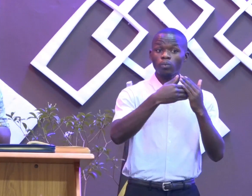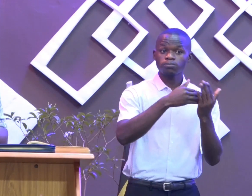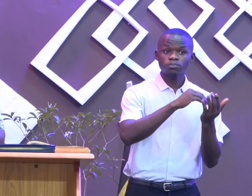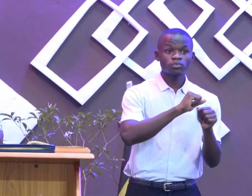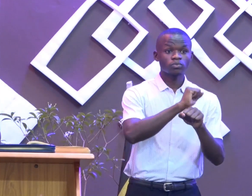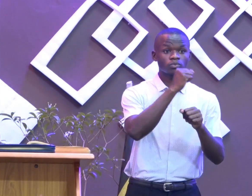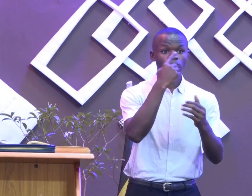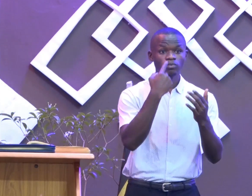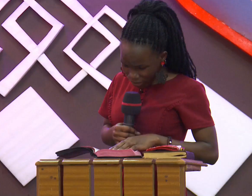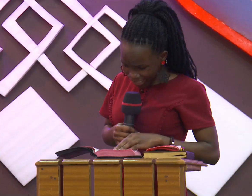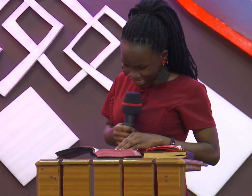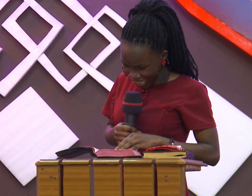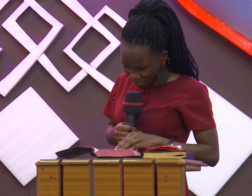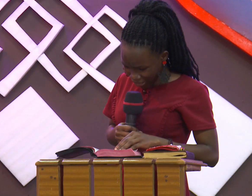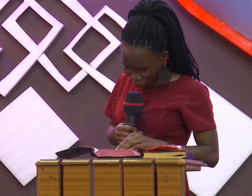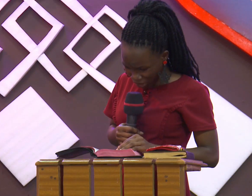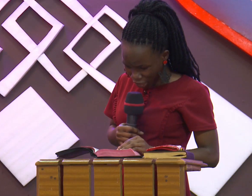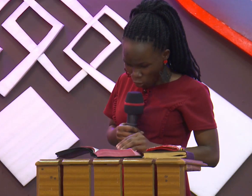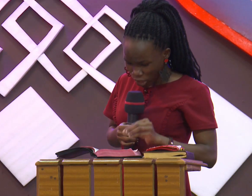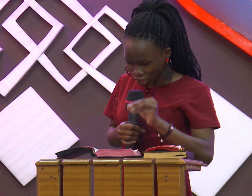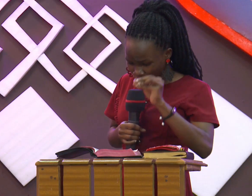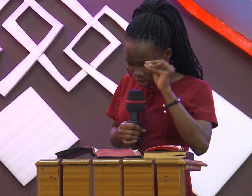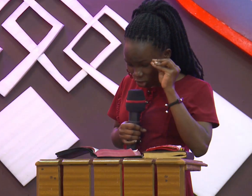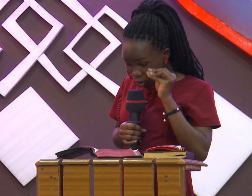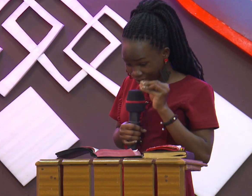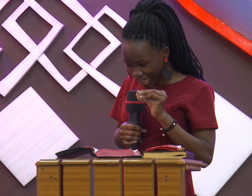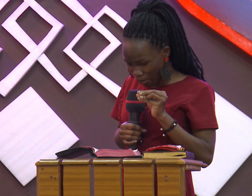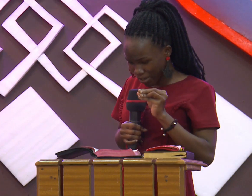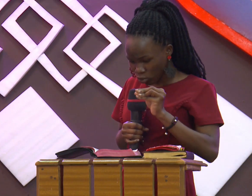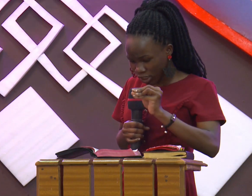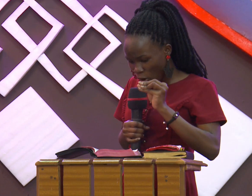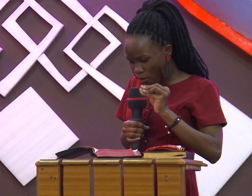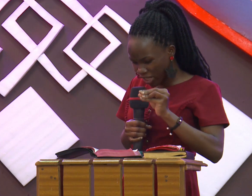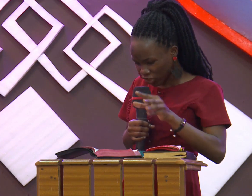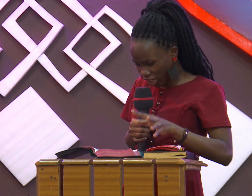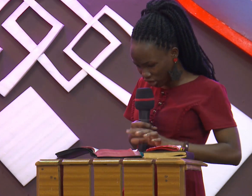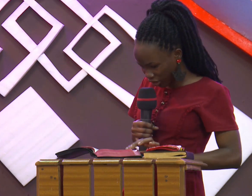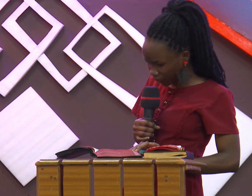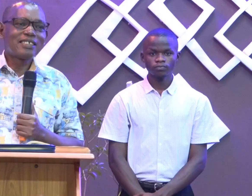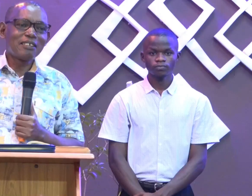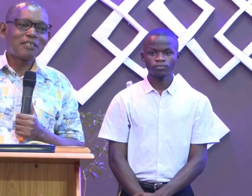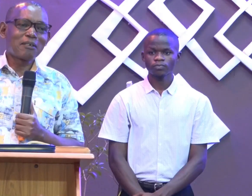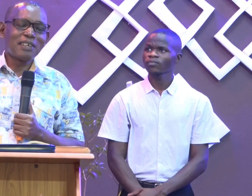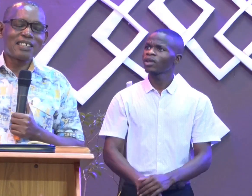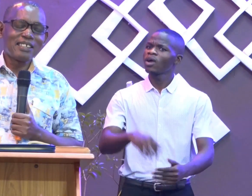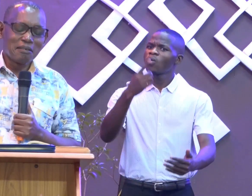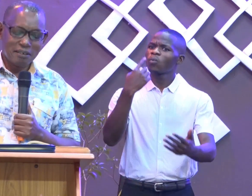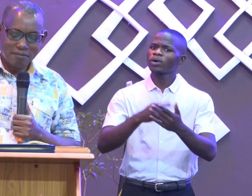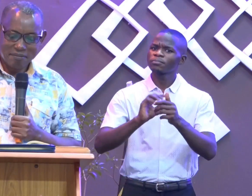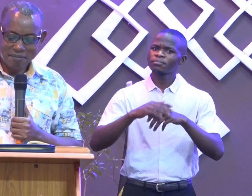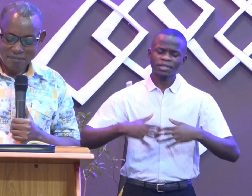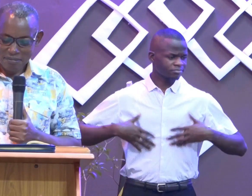tulifuulibwa. Behold, I tell you a mystery. We shall not all sleep, but we shall all be